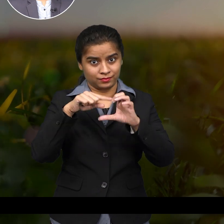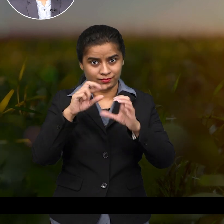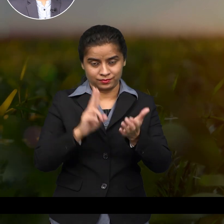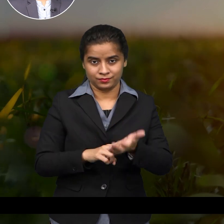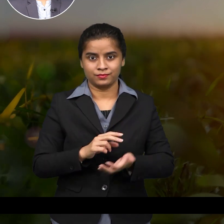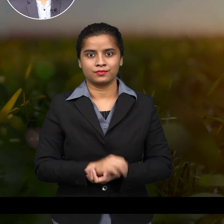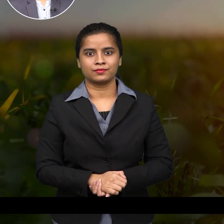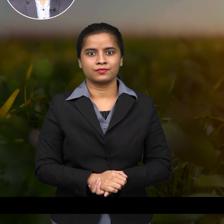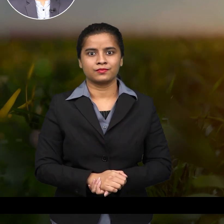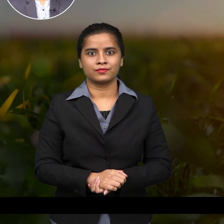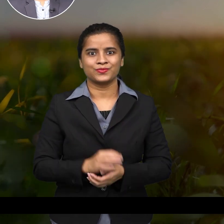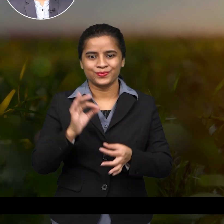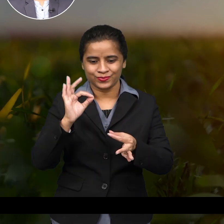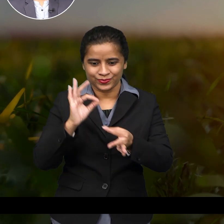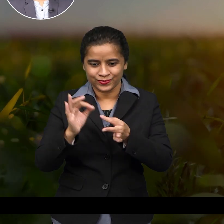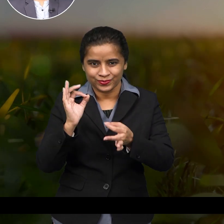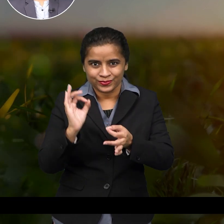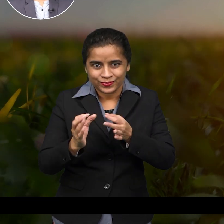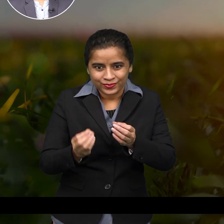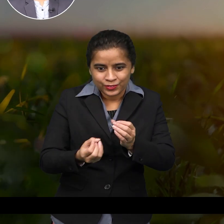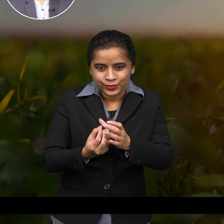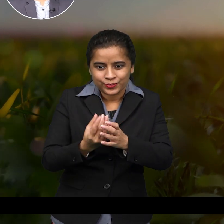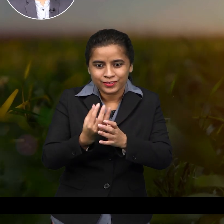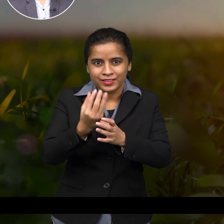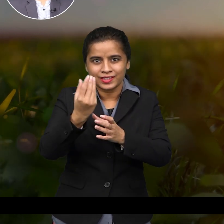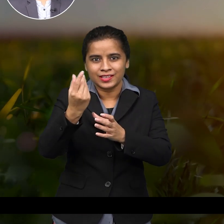nitrogen, smoke.